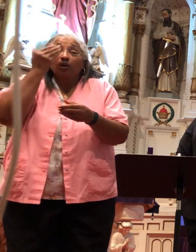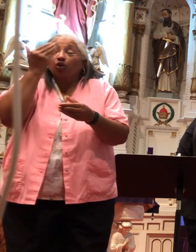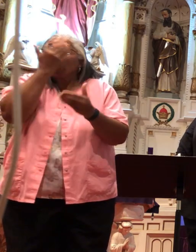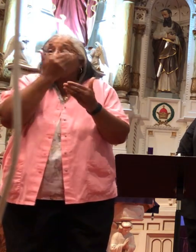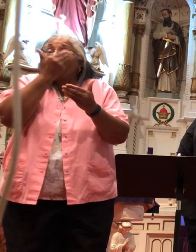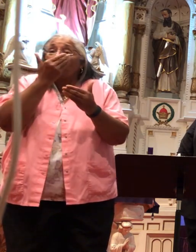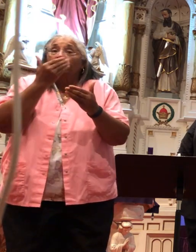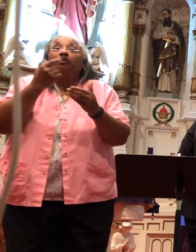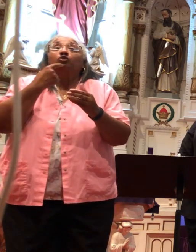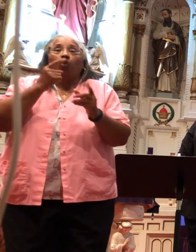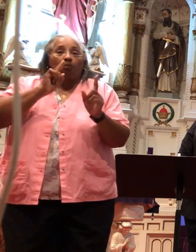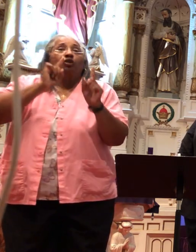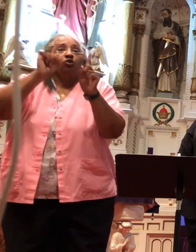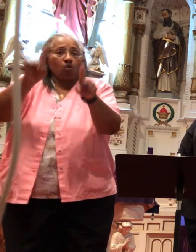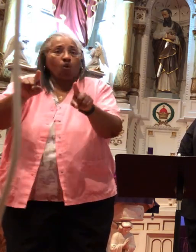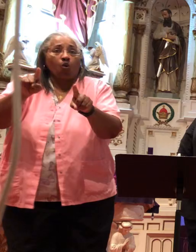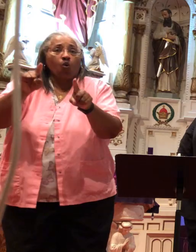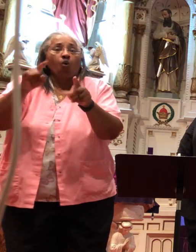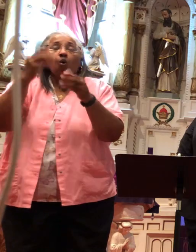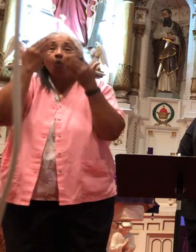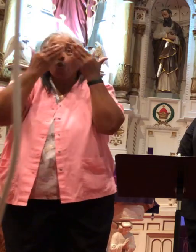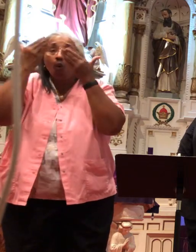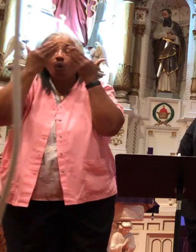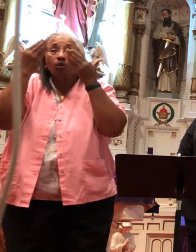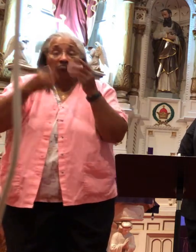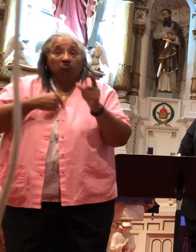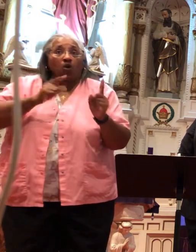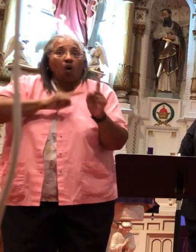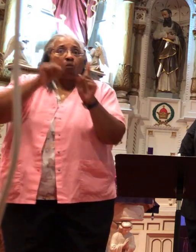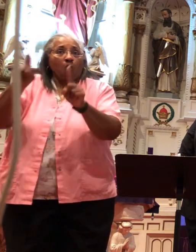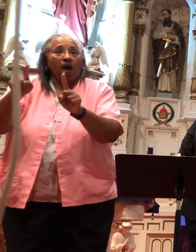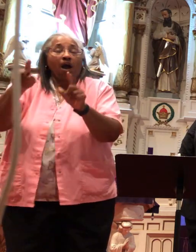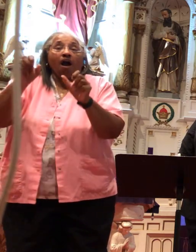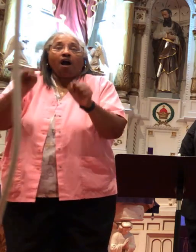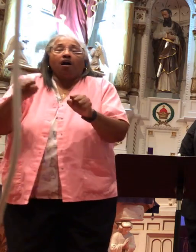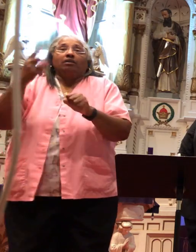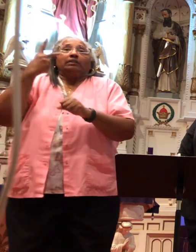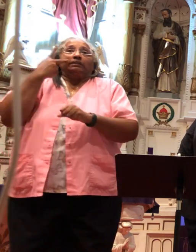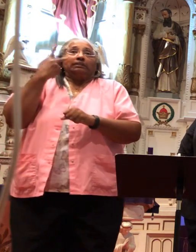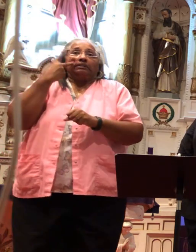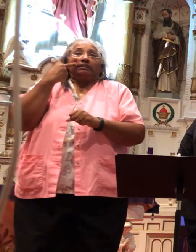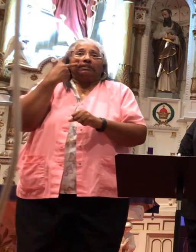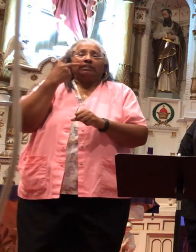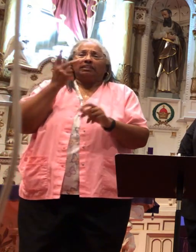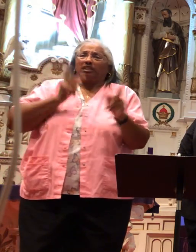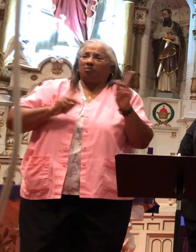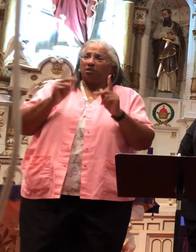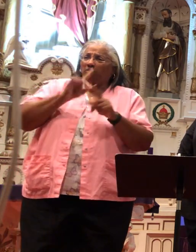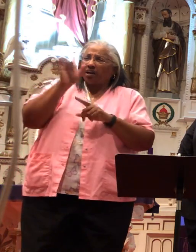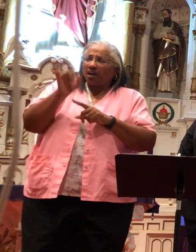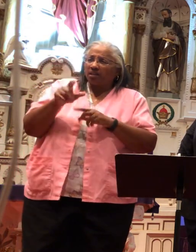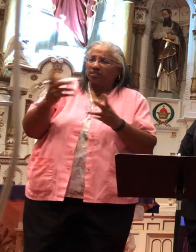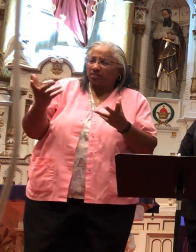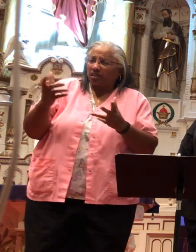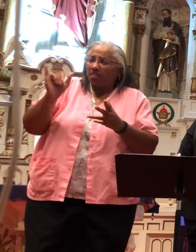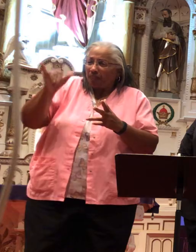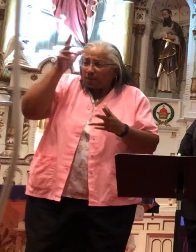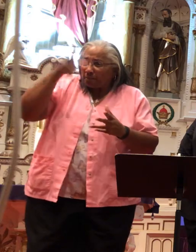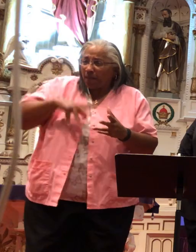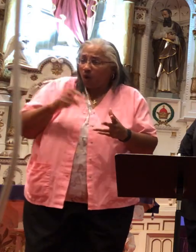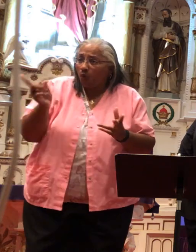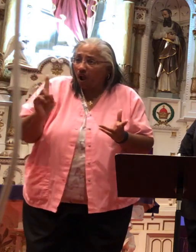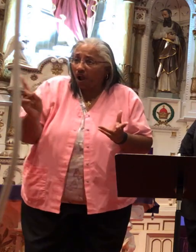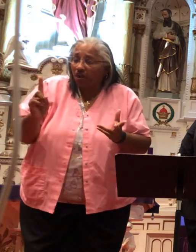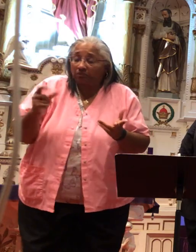I went there and washed and was able to see." And they said to him, "Where is he?" He said,